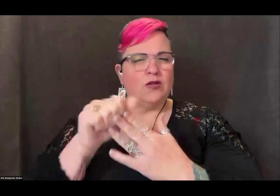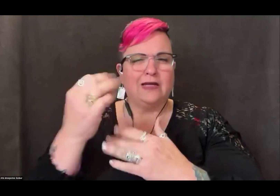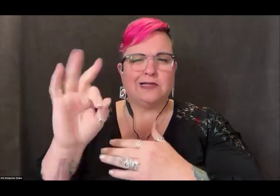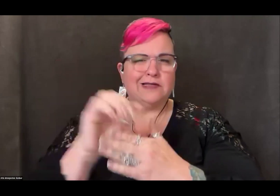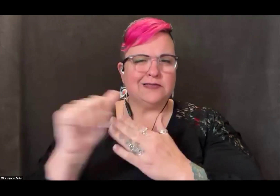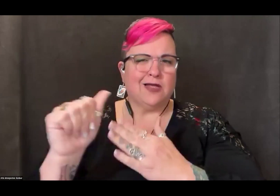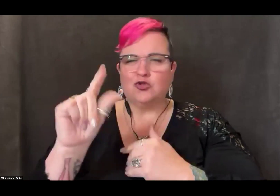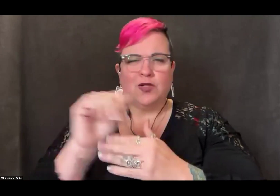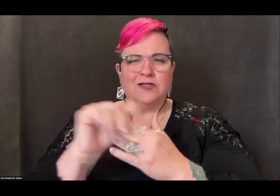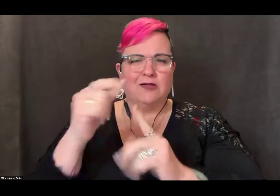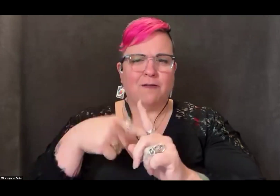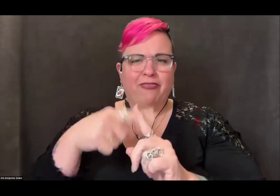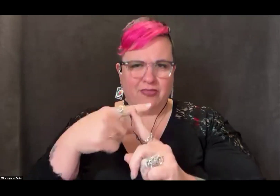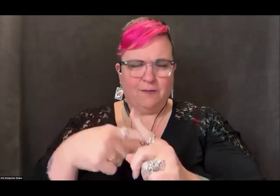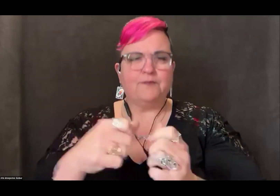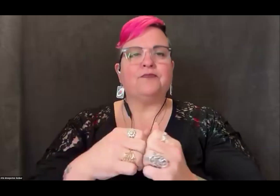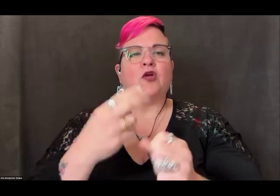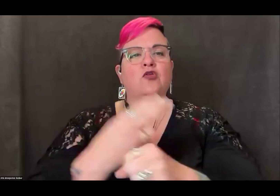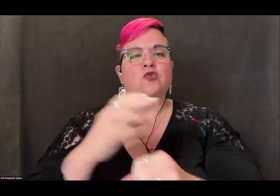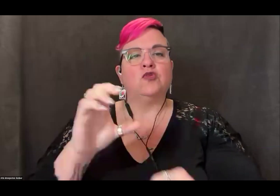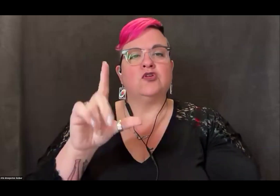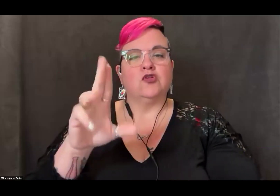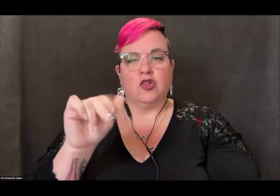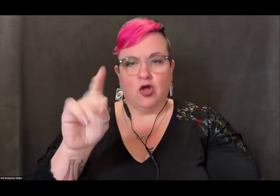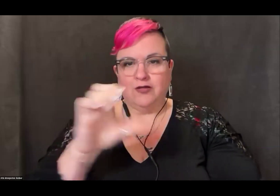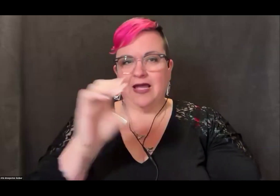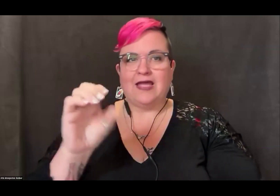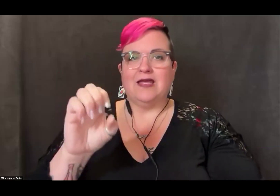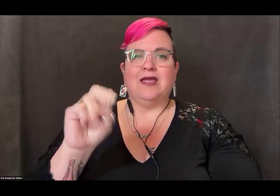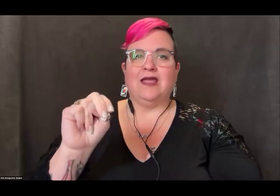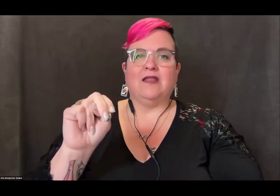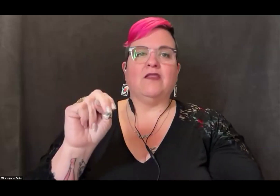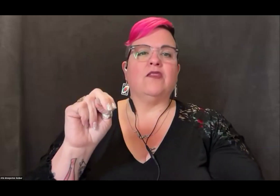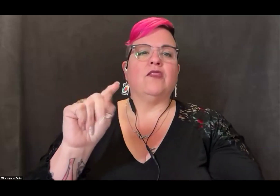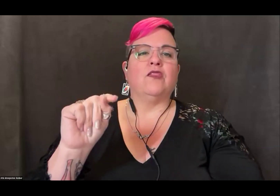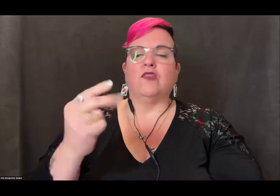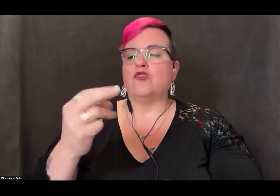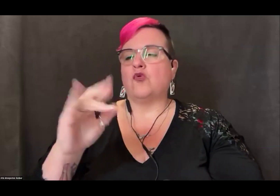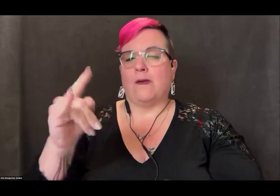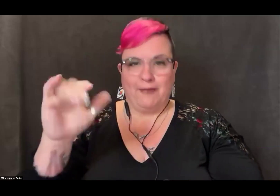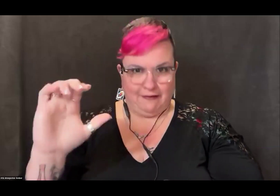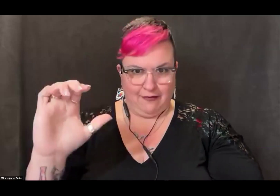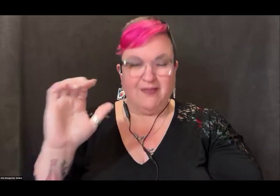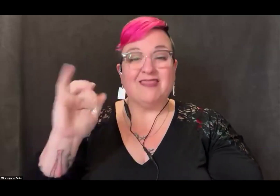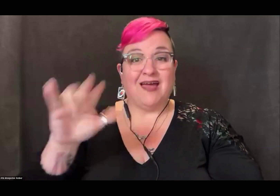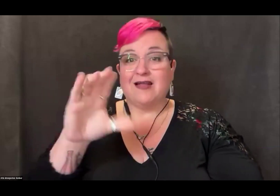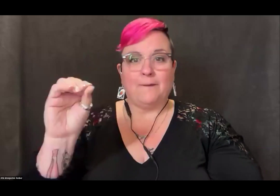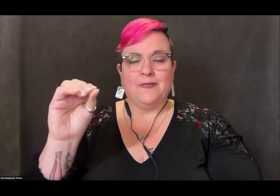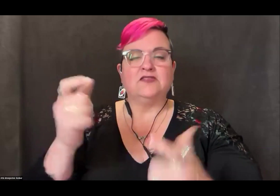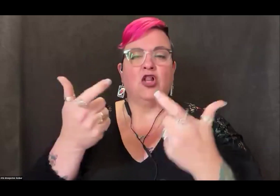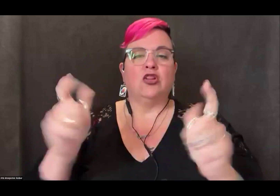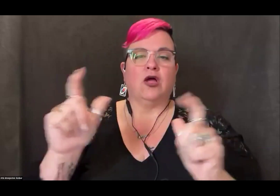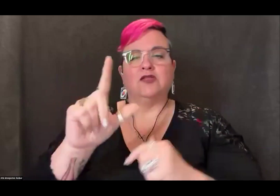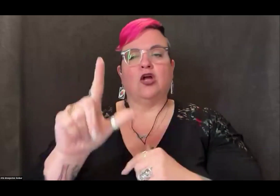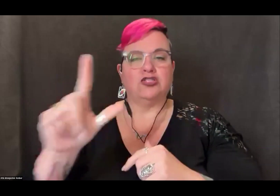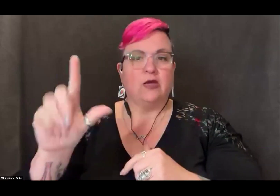But it uses Claude, and Claude Anthropic, the company, is a large language model. It's